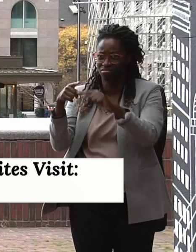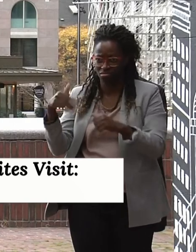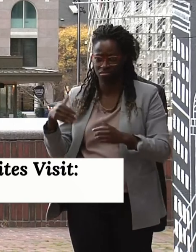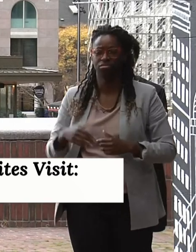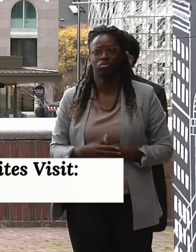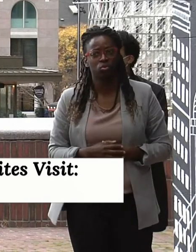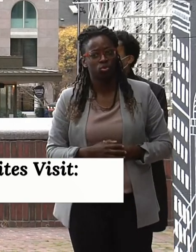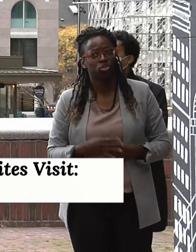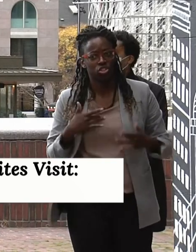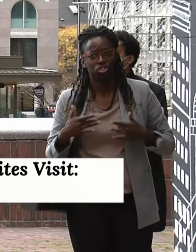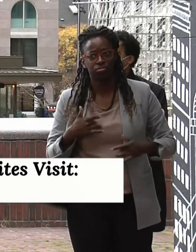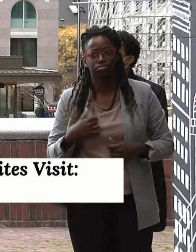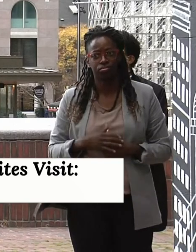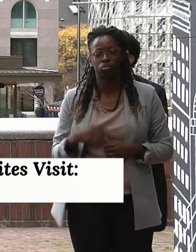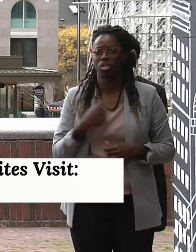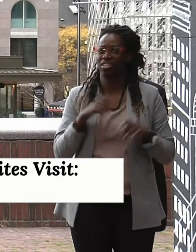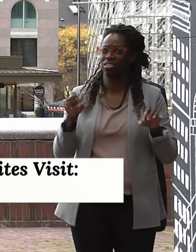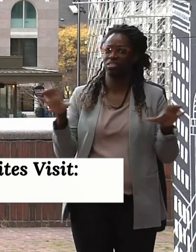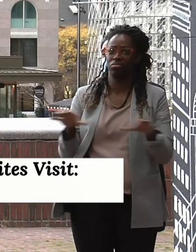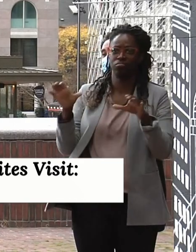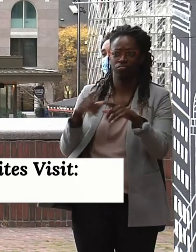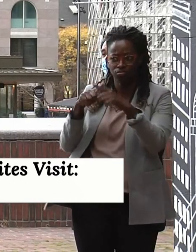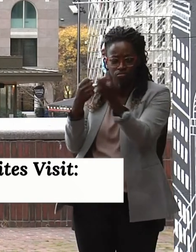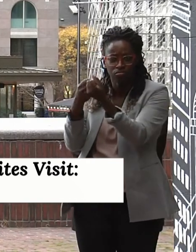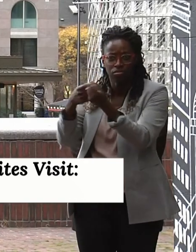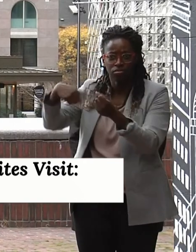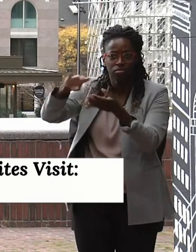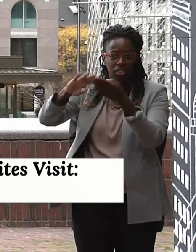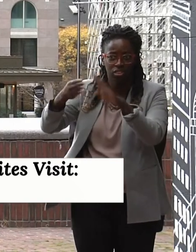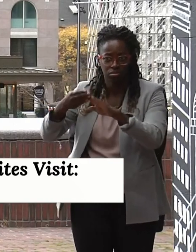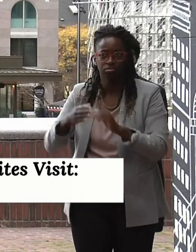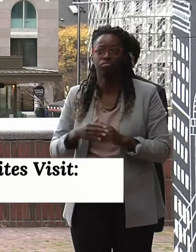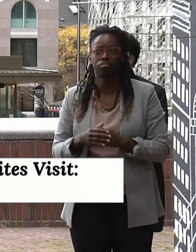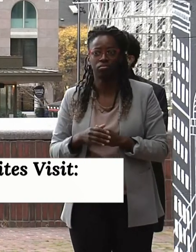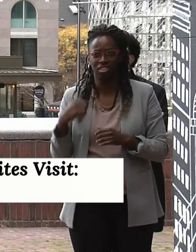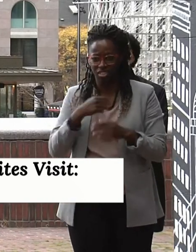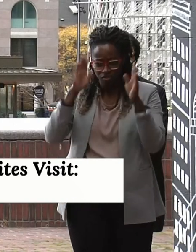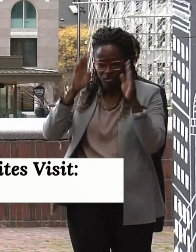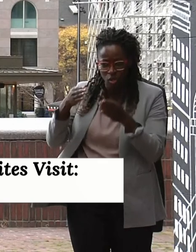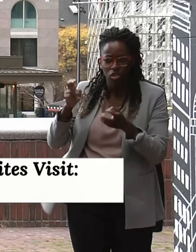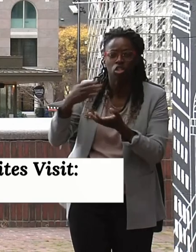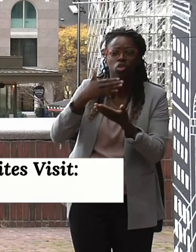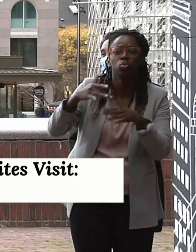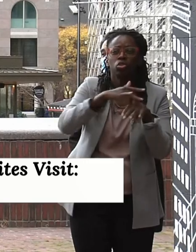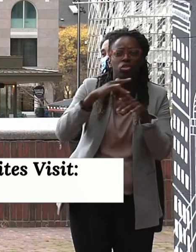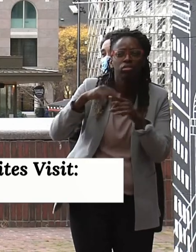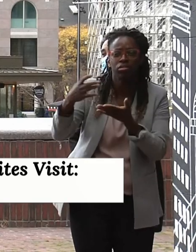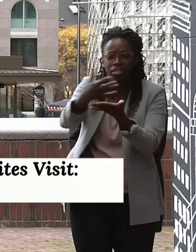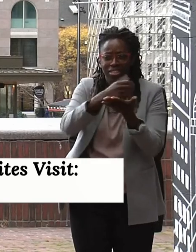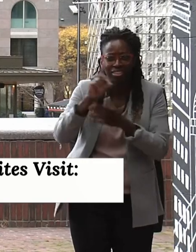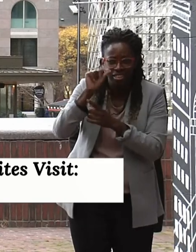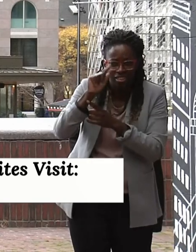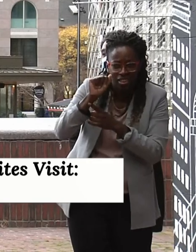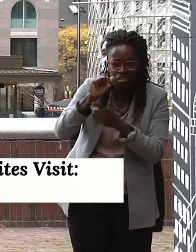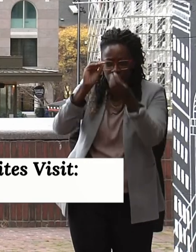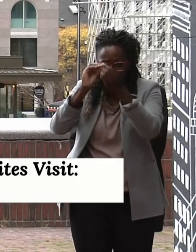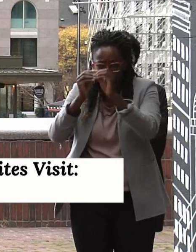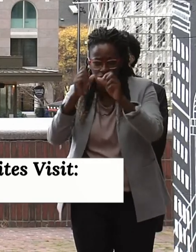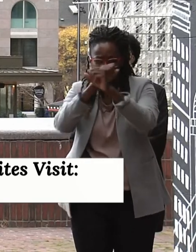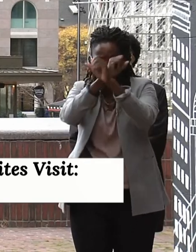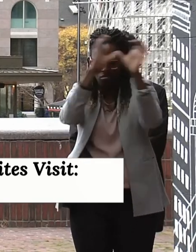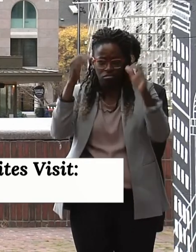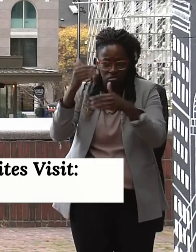lot of work to do, and we're focused on getting the most comprehensive data so we can see a full picture. The epidemic is evolving, and its